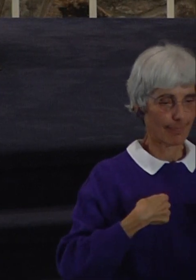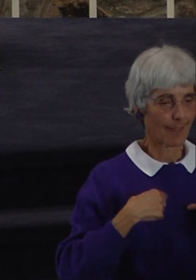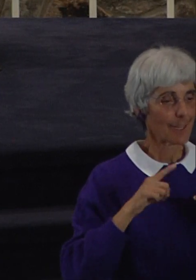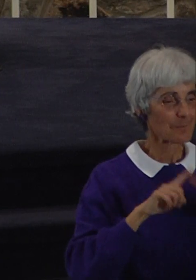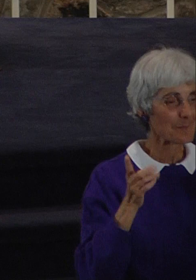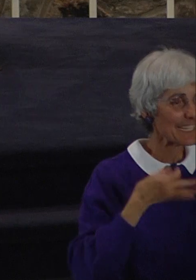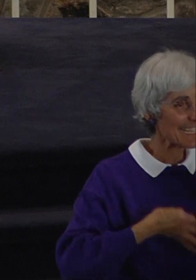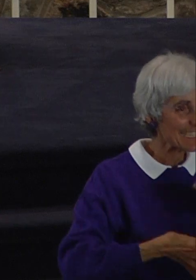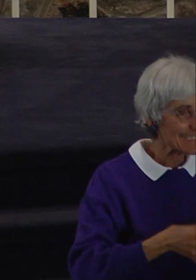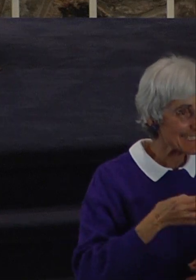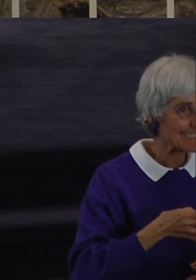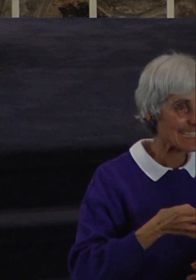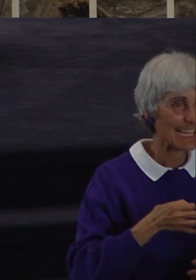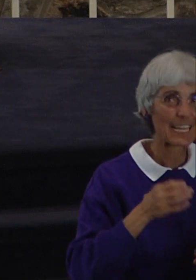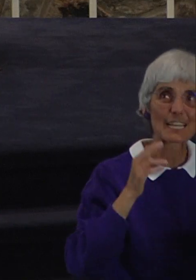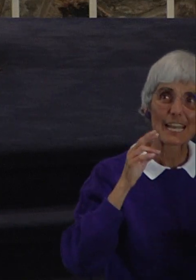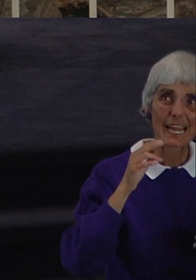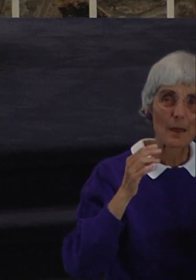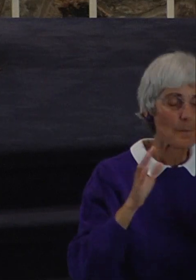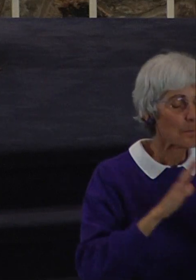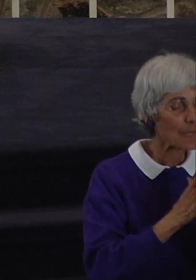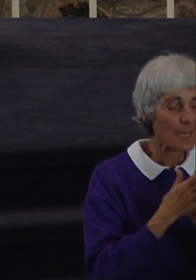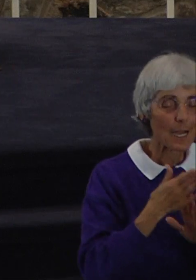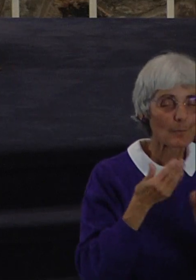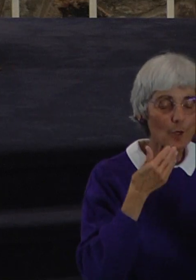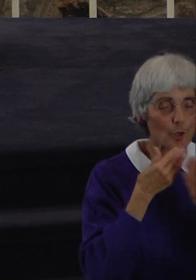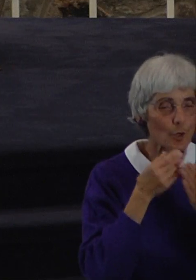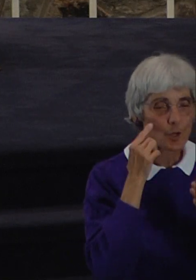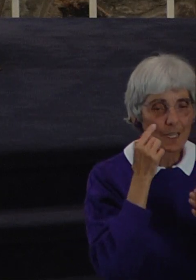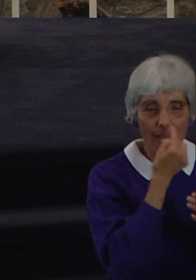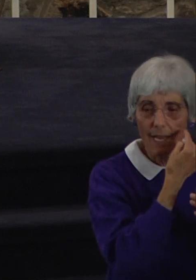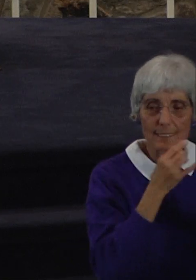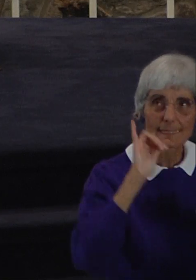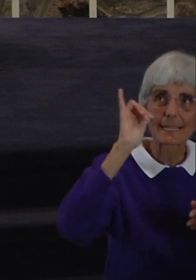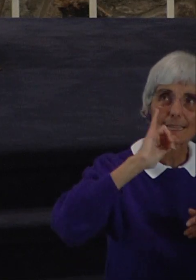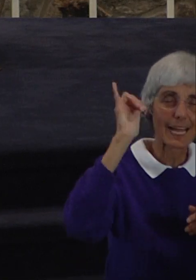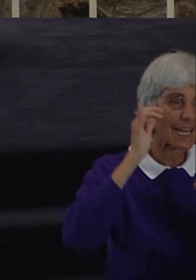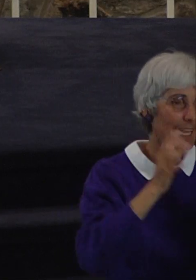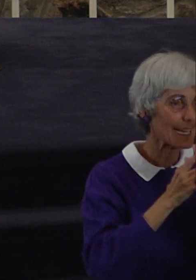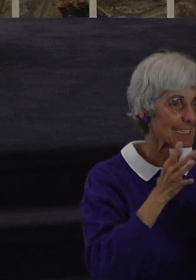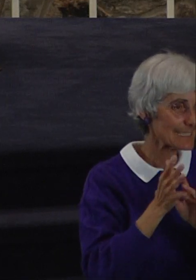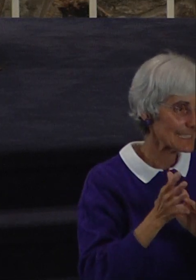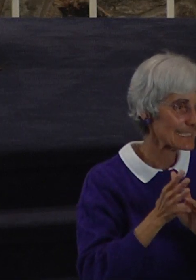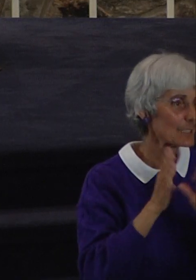grace, we may give them mercy. Lord, in your mercy.